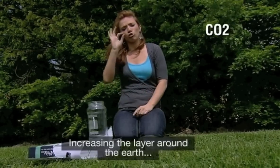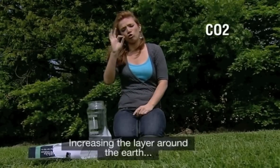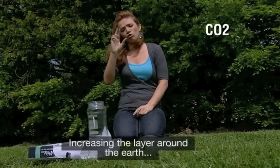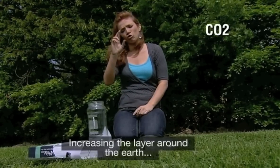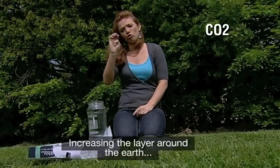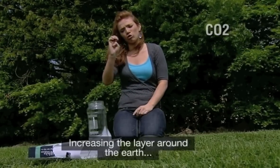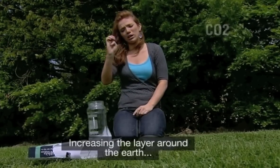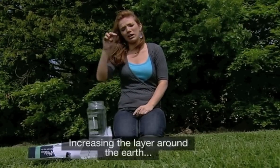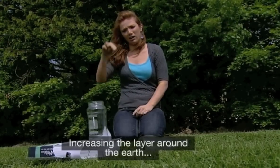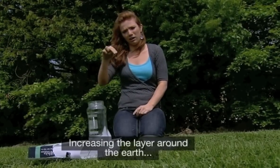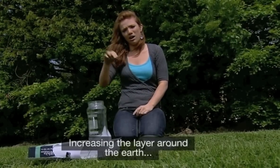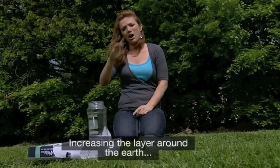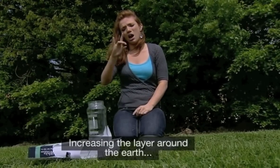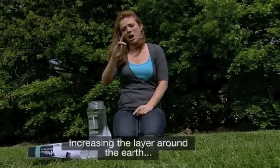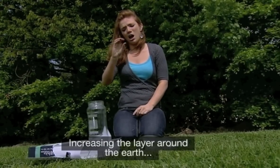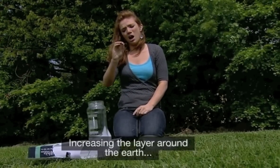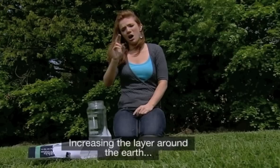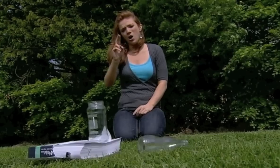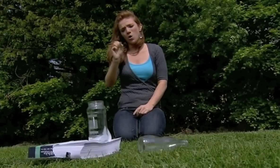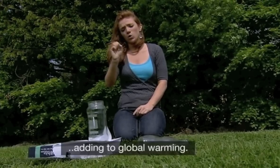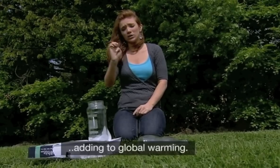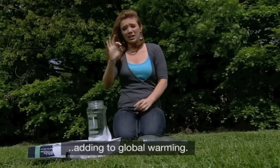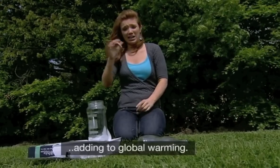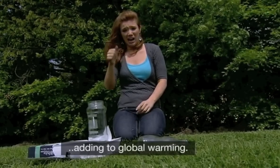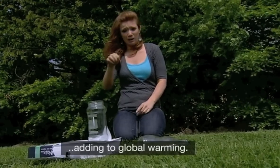increasing the layer around the Earth, adding to global warming.